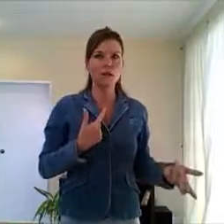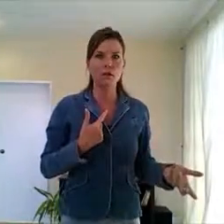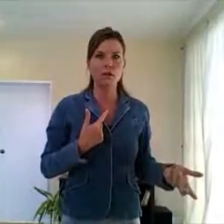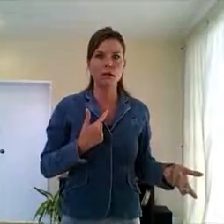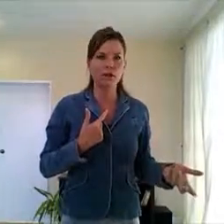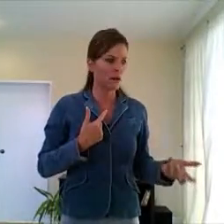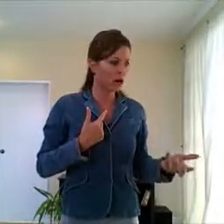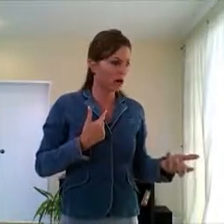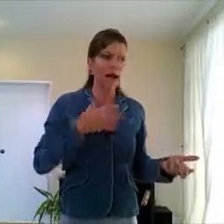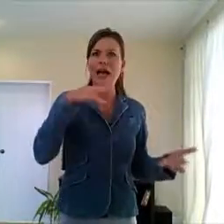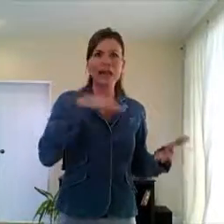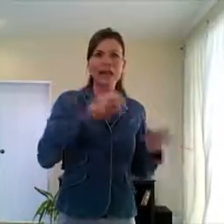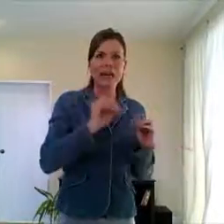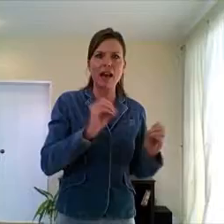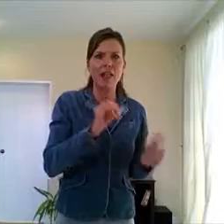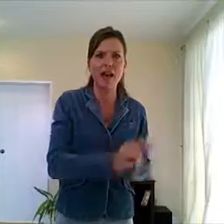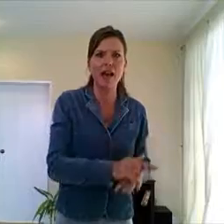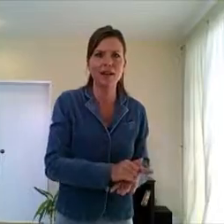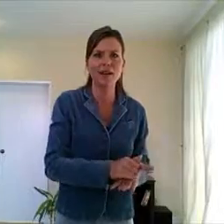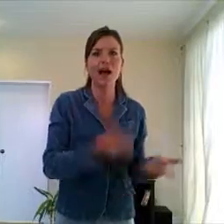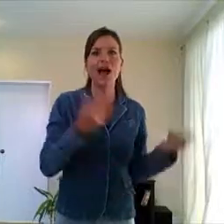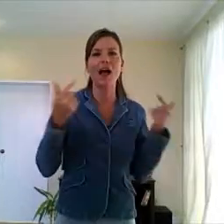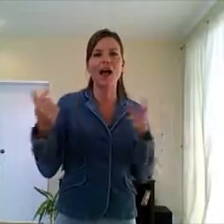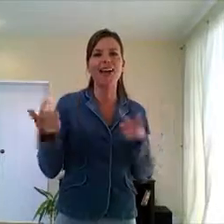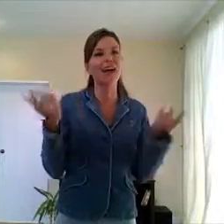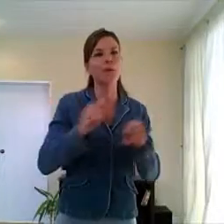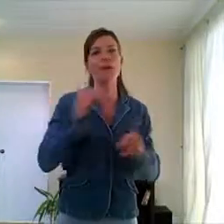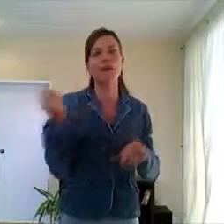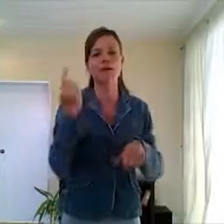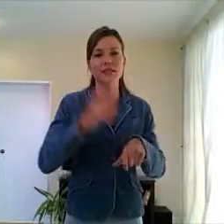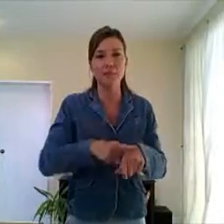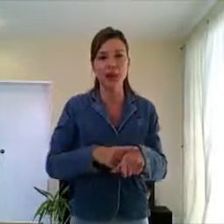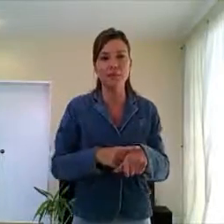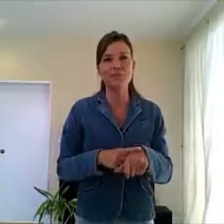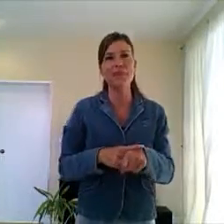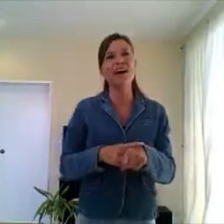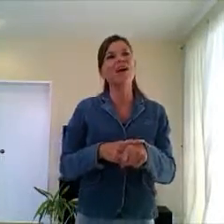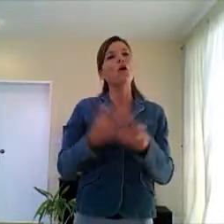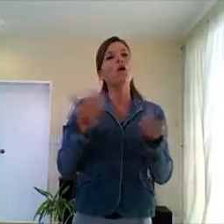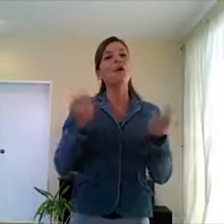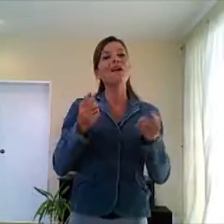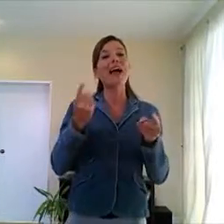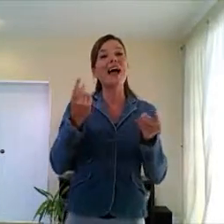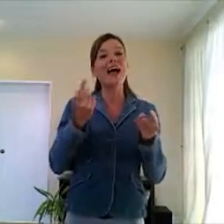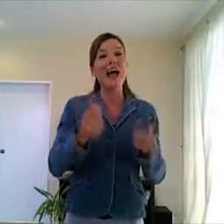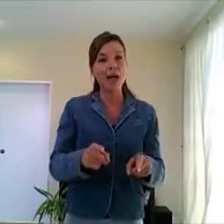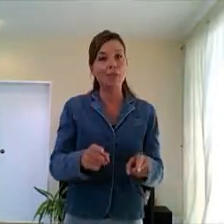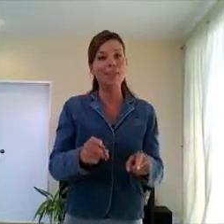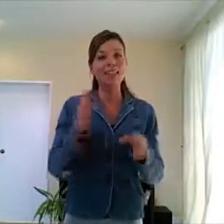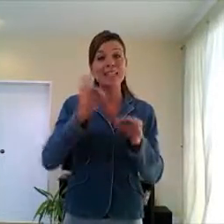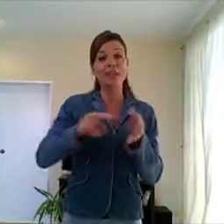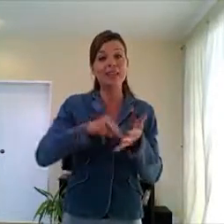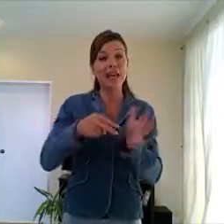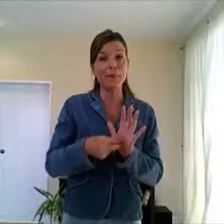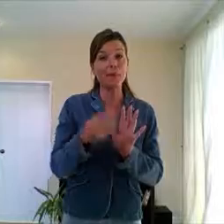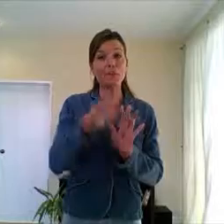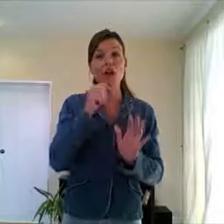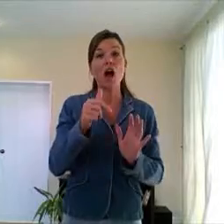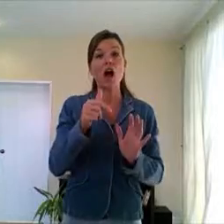time. Okay, now when that happens, what that typically means is that you're not at the application level. And then I'll